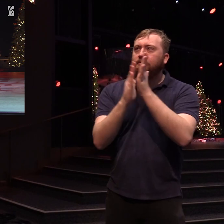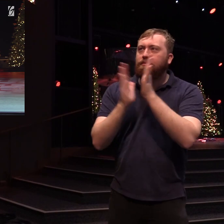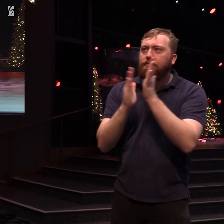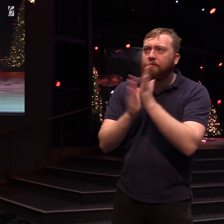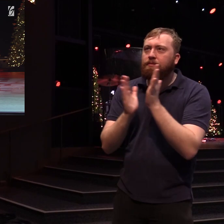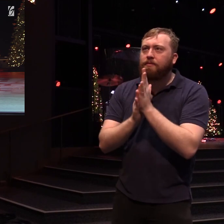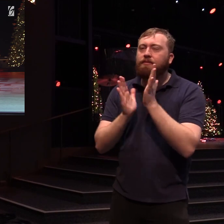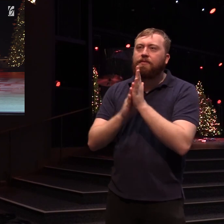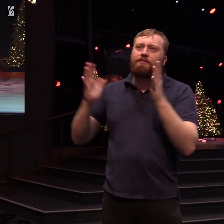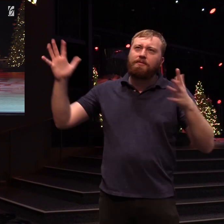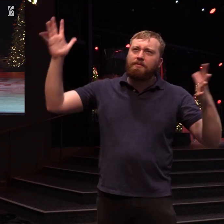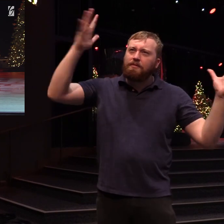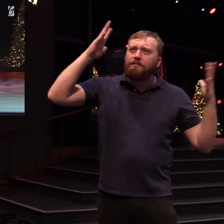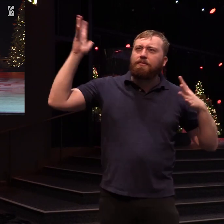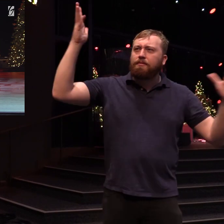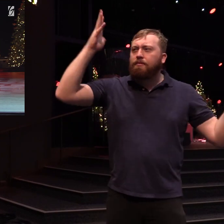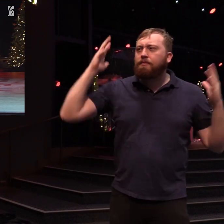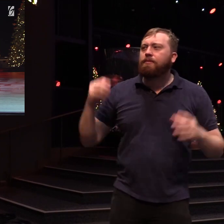Will you?